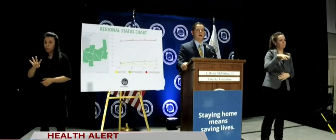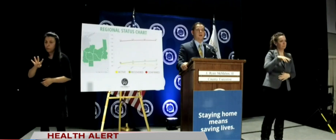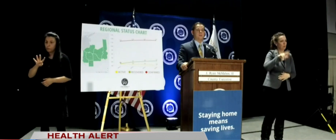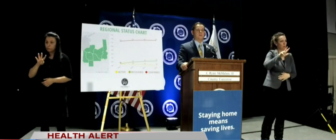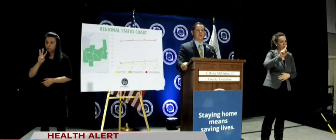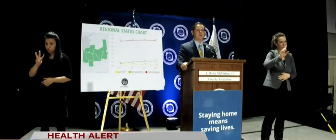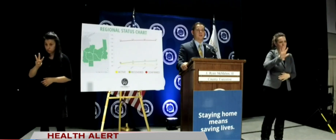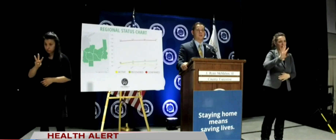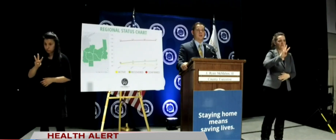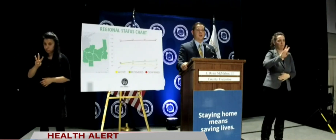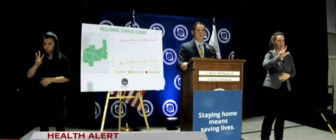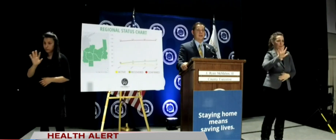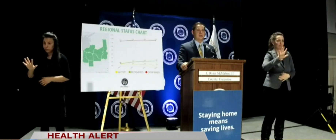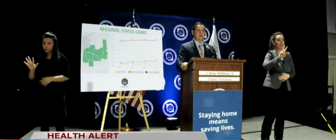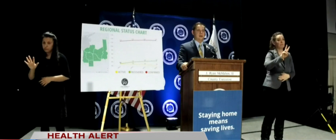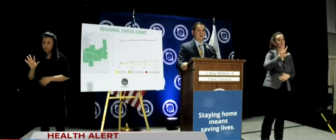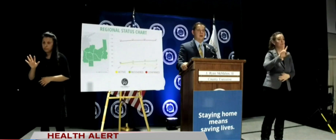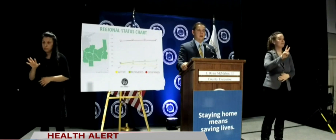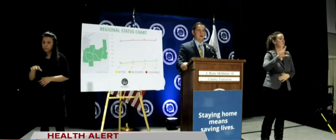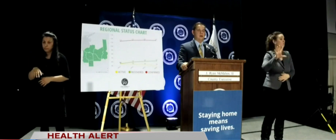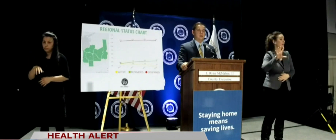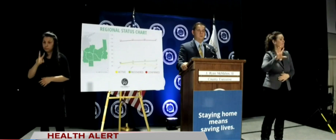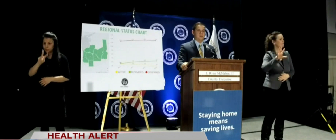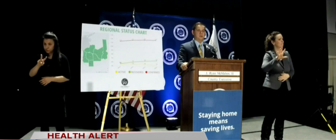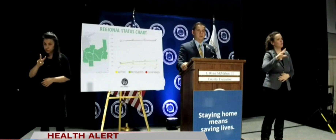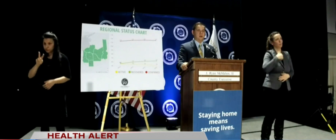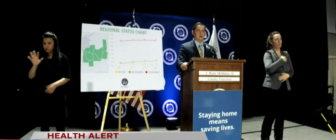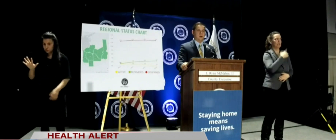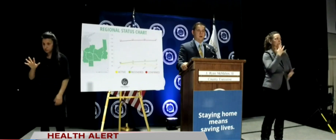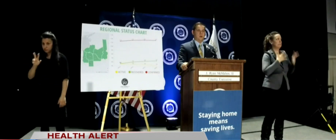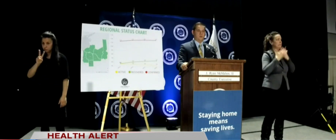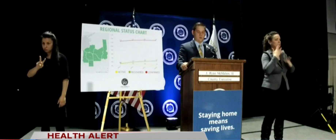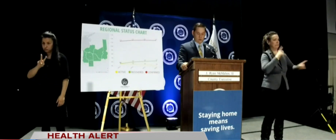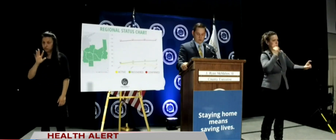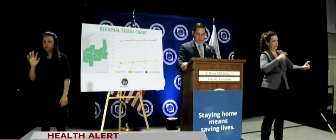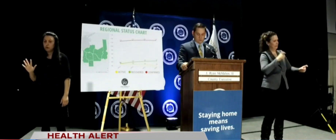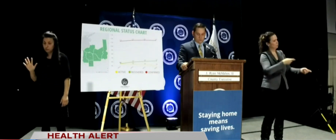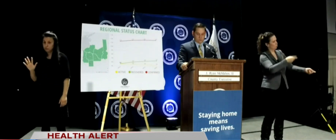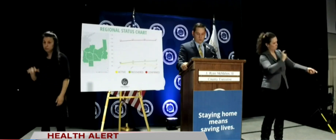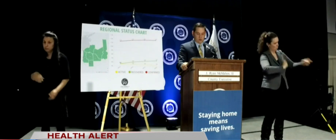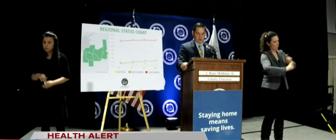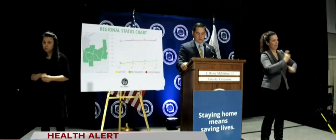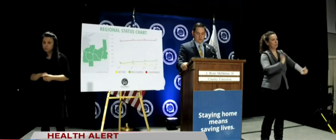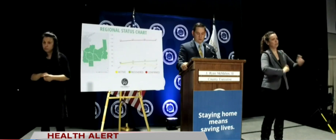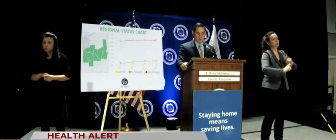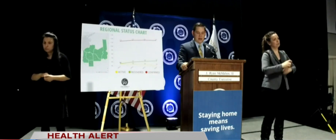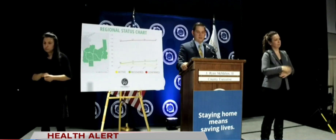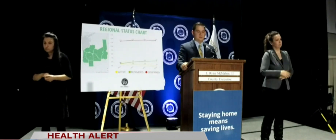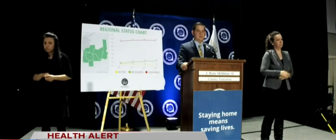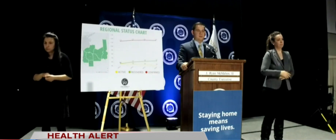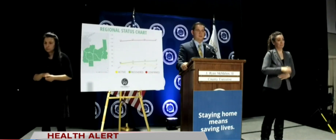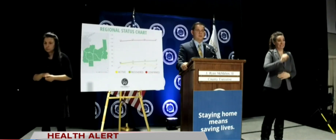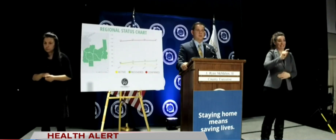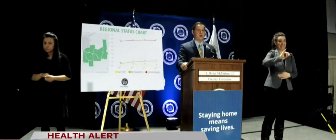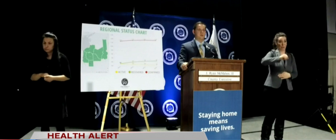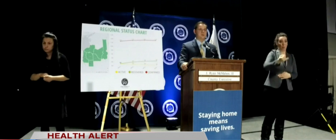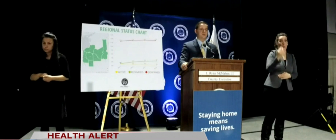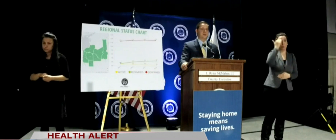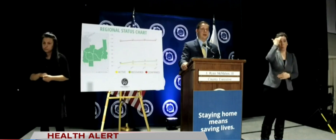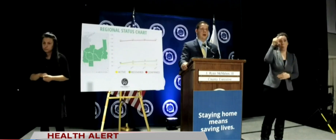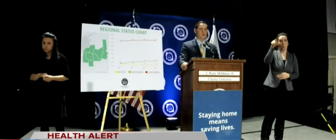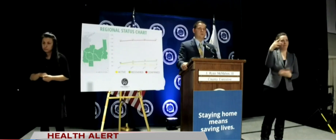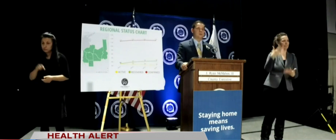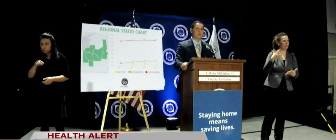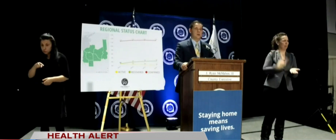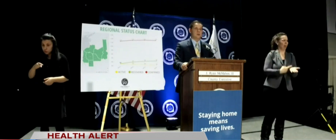our medical professionals need, especially in our COVID units. These are the masks, these are the gloves, these are